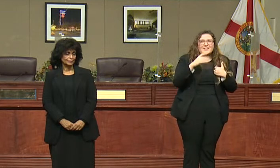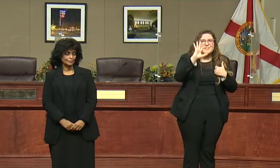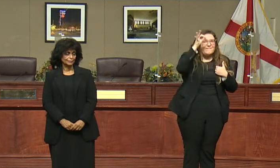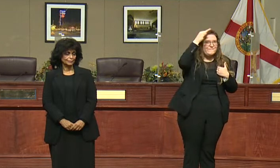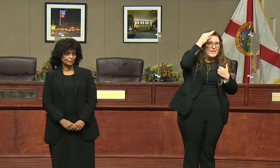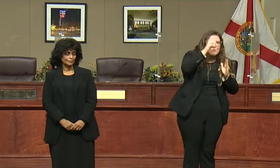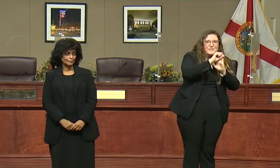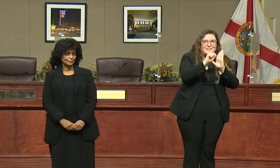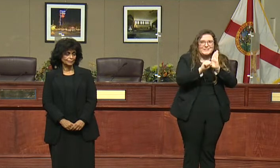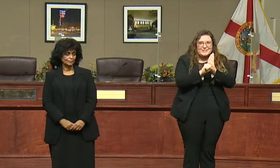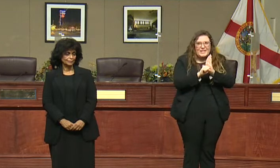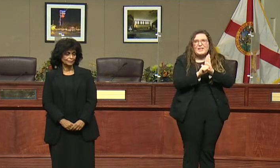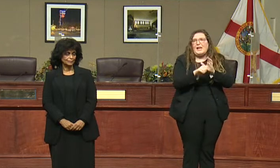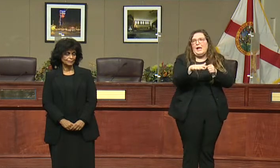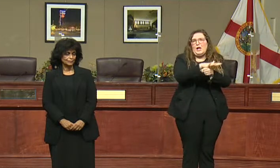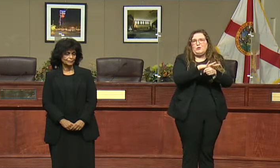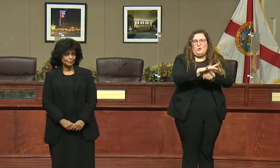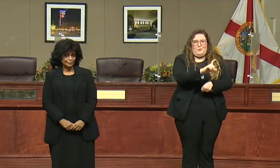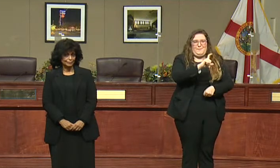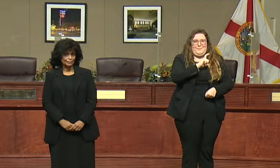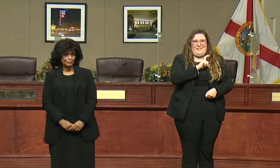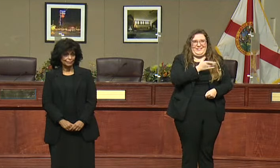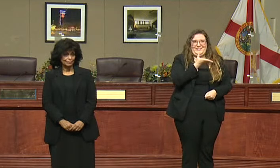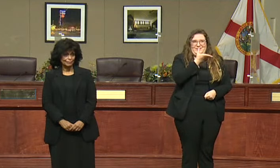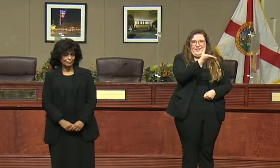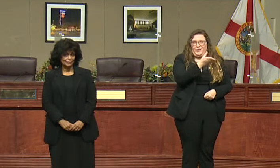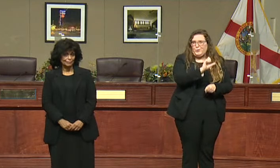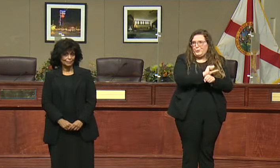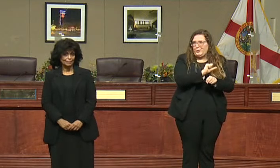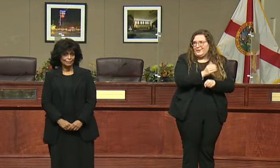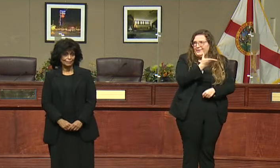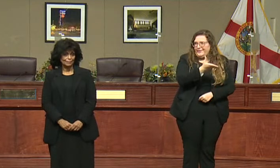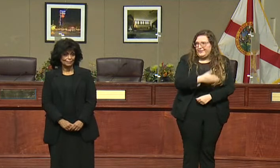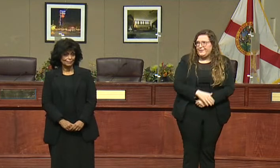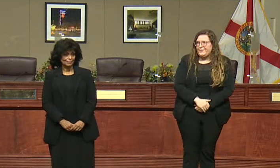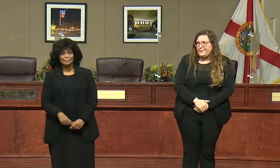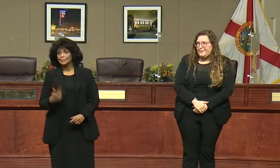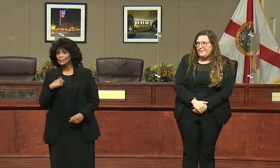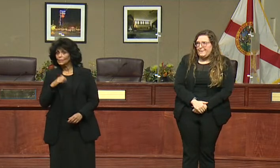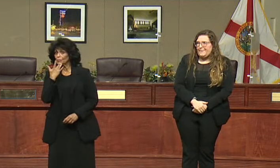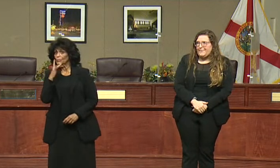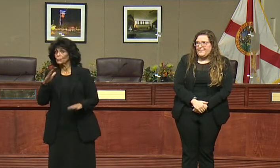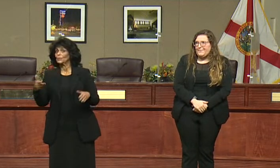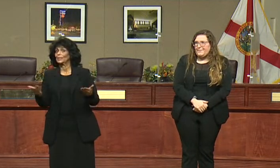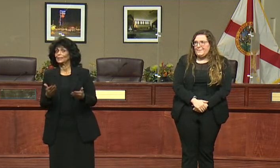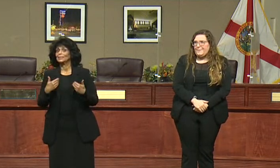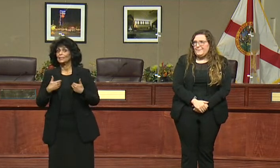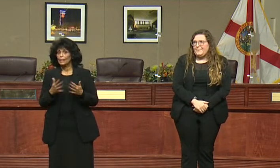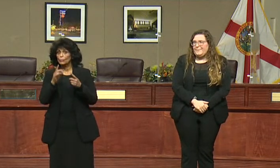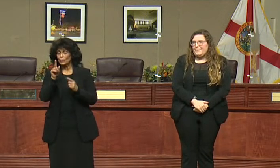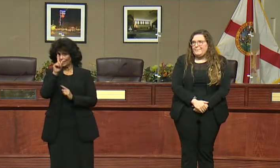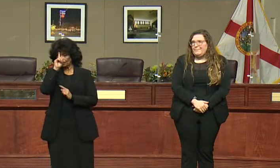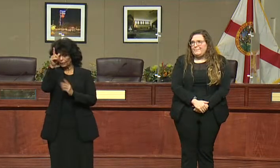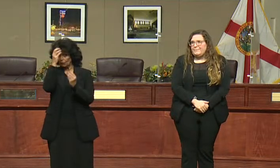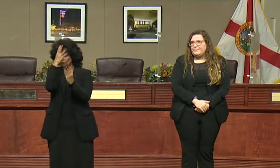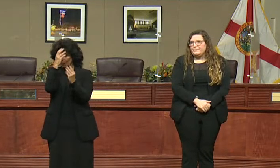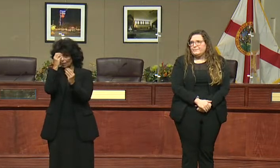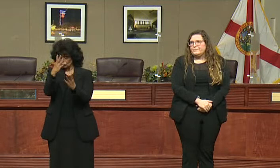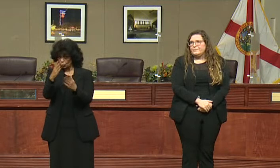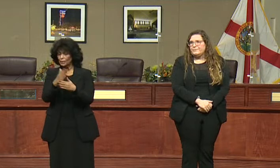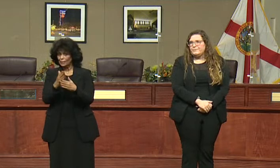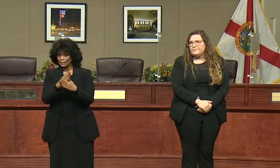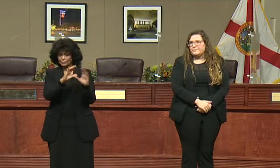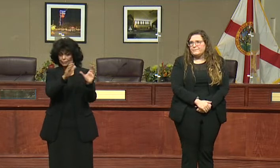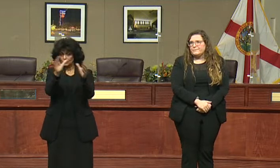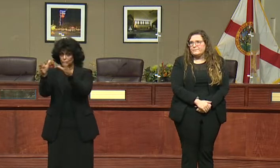assigned to it. Estamos muy afortunados en la Florida Central, pues tenemos un intercambio de inteligencia entre autoridades